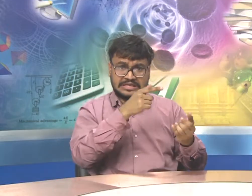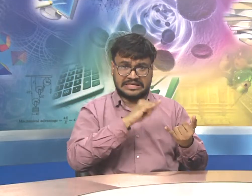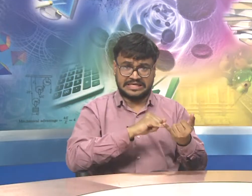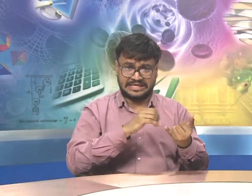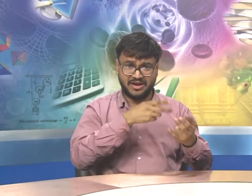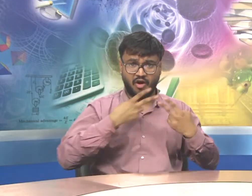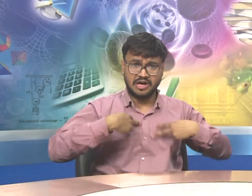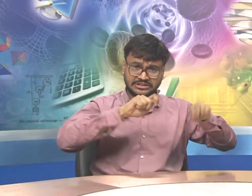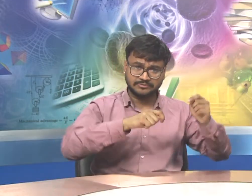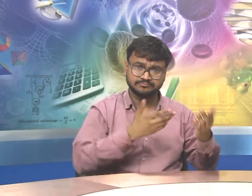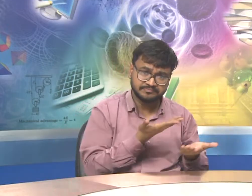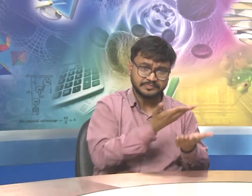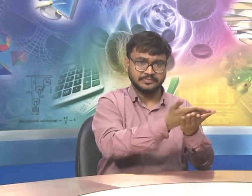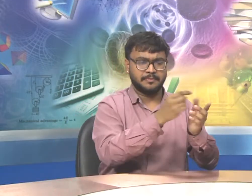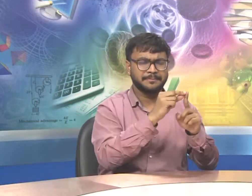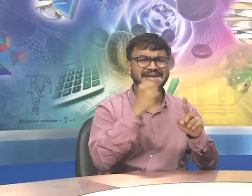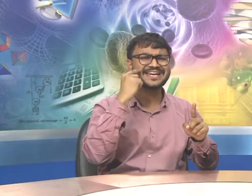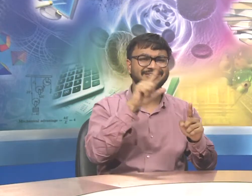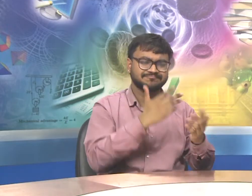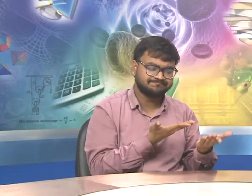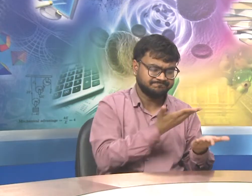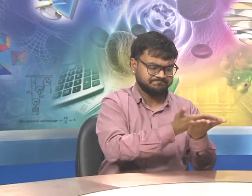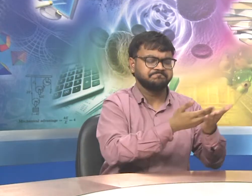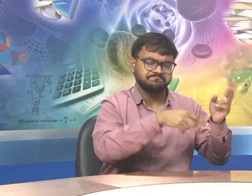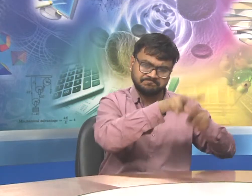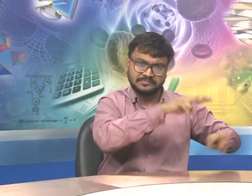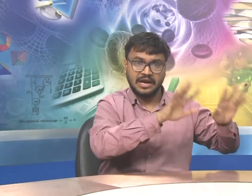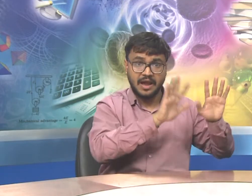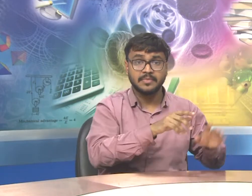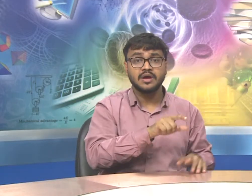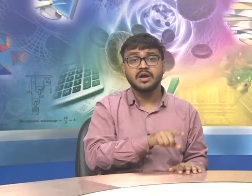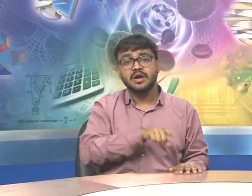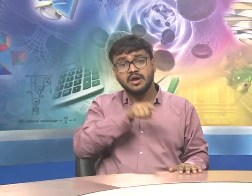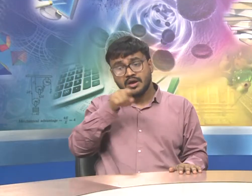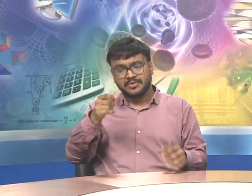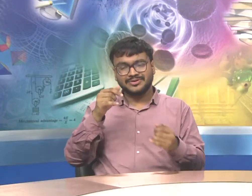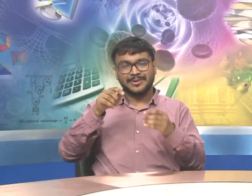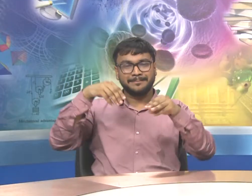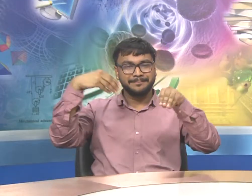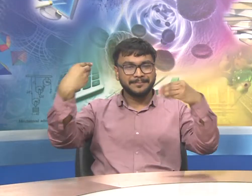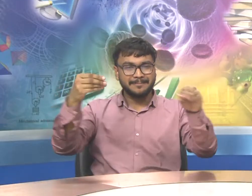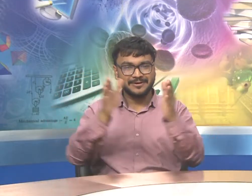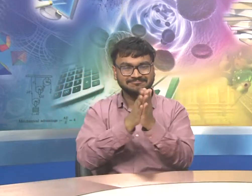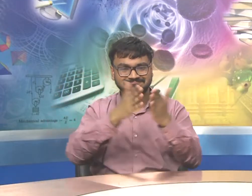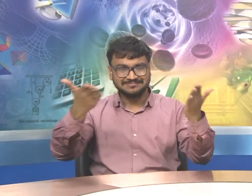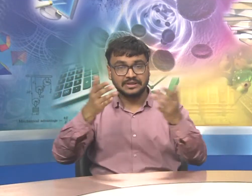taken up a number of matters of public interest.